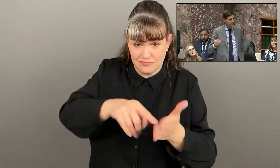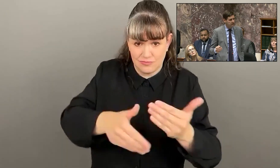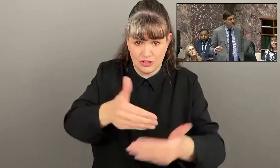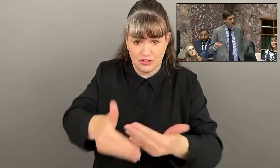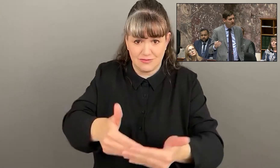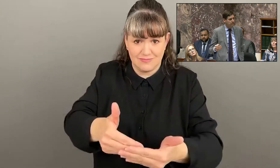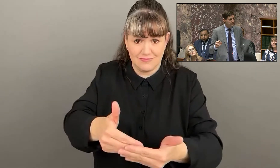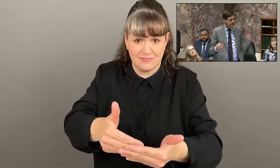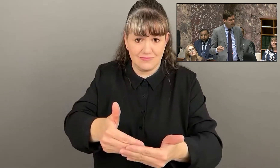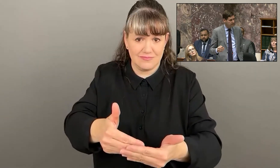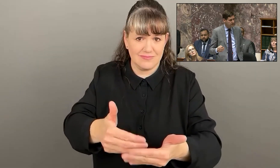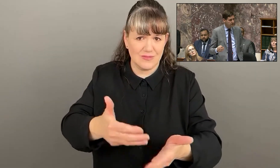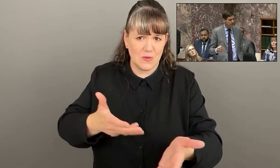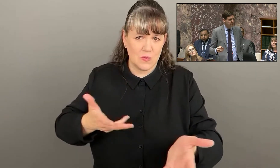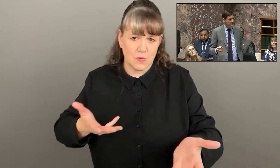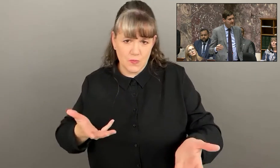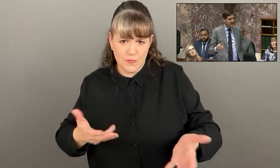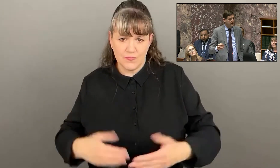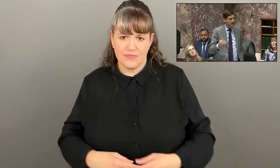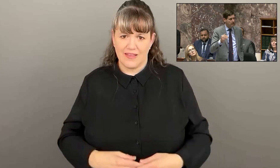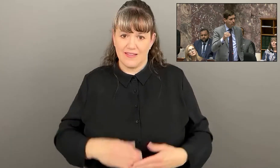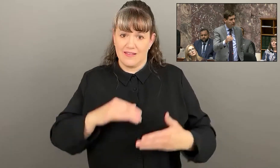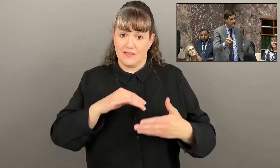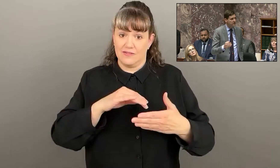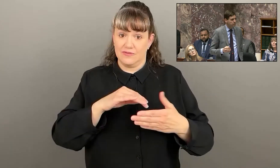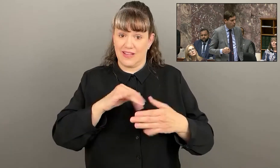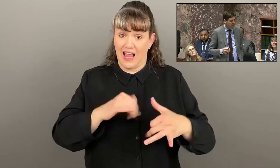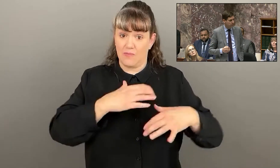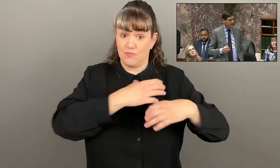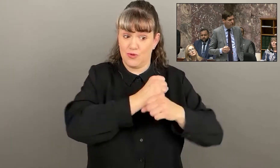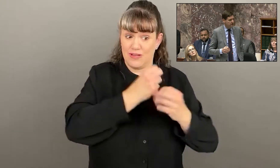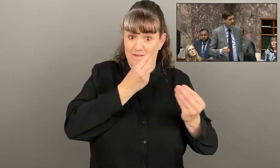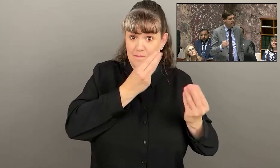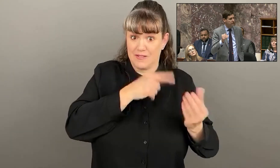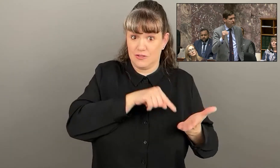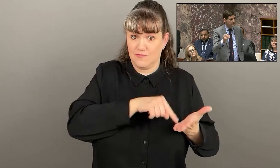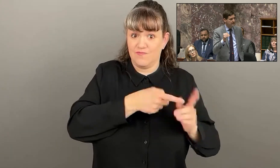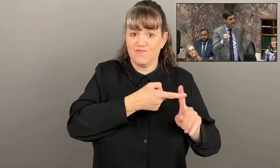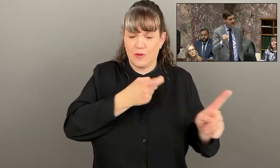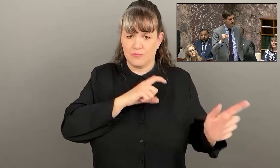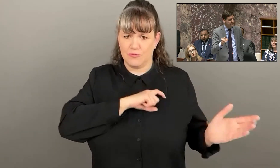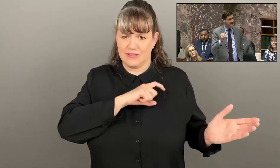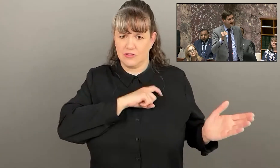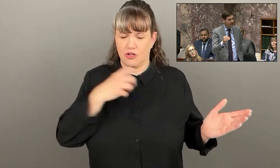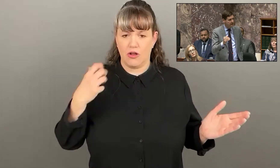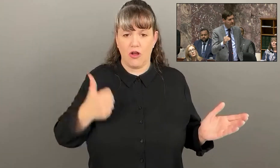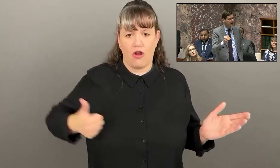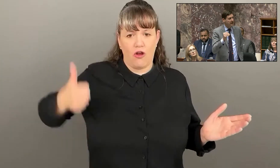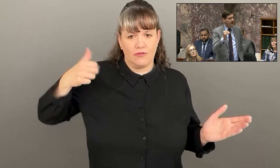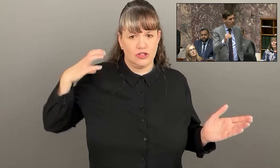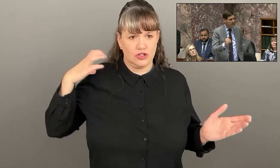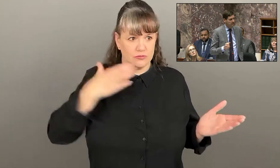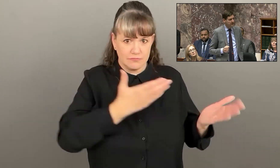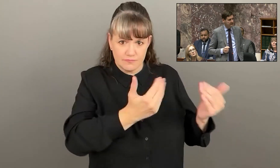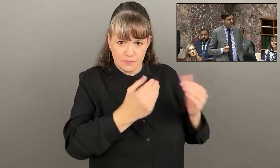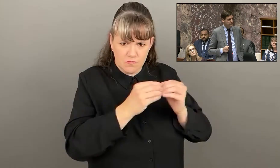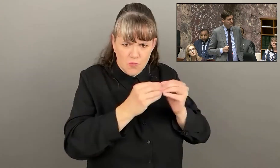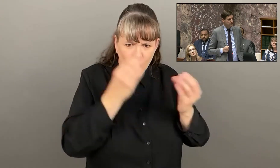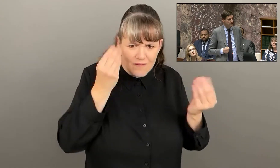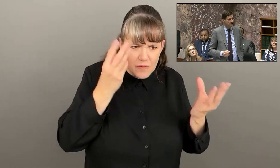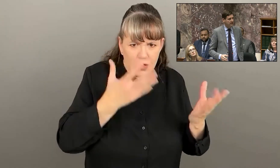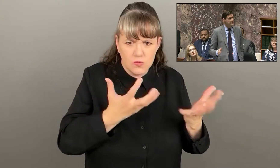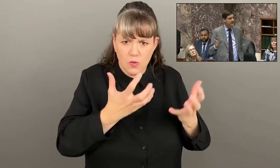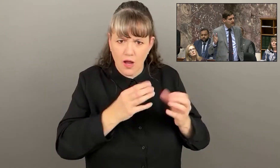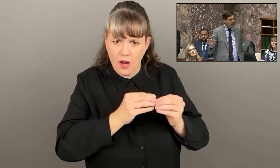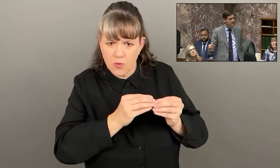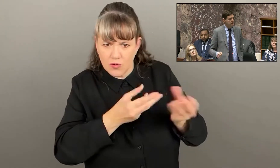it was a briefing of police officers saying, bring us more information. If you're seeing these kinds of things, tell us. Help our investigation